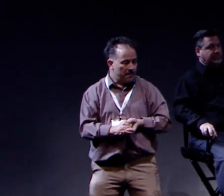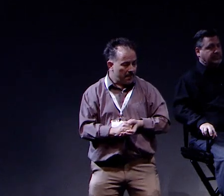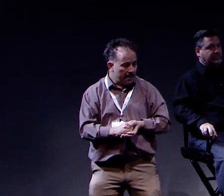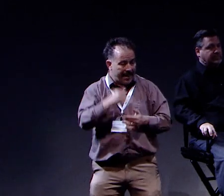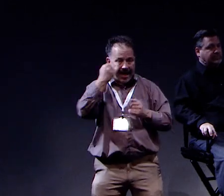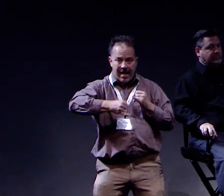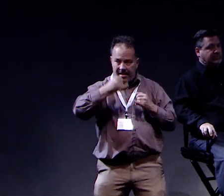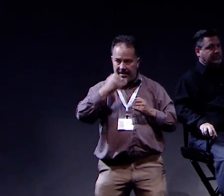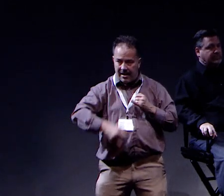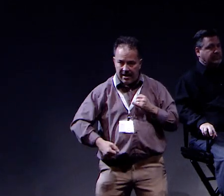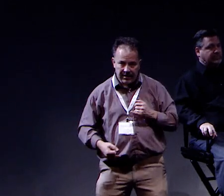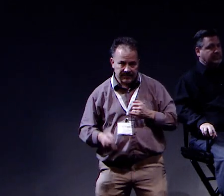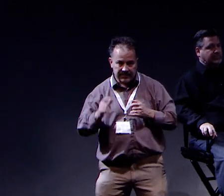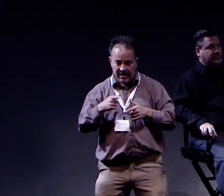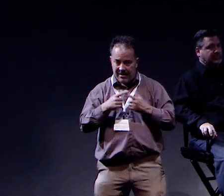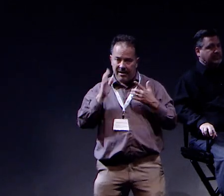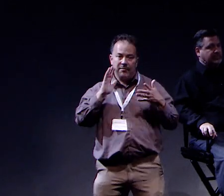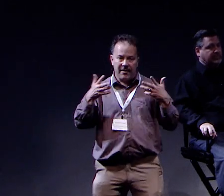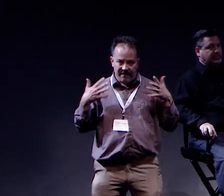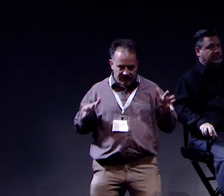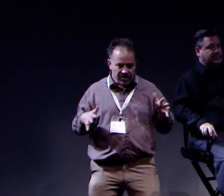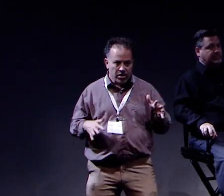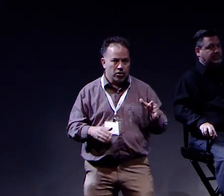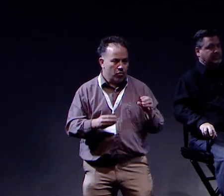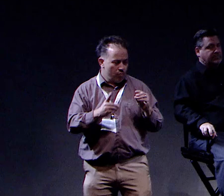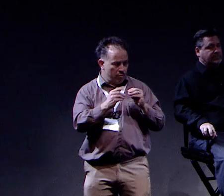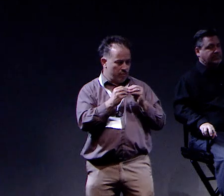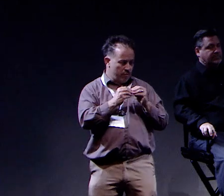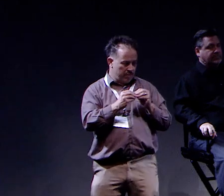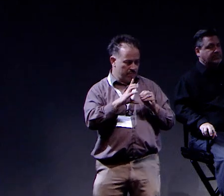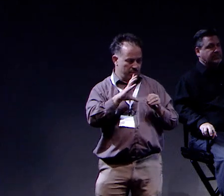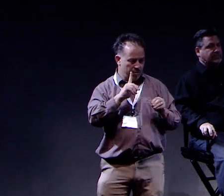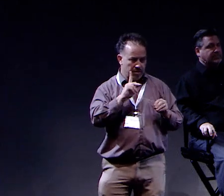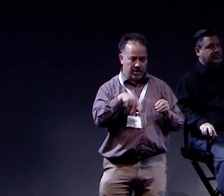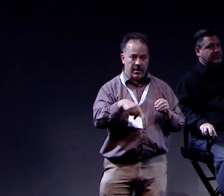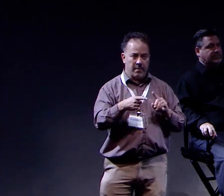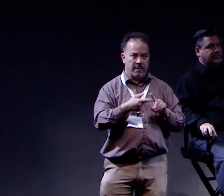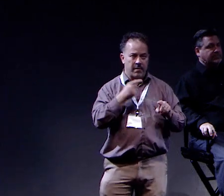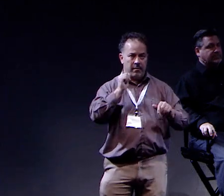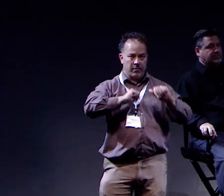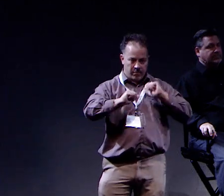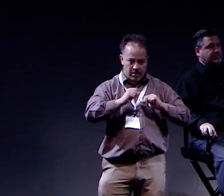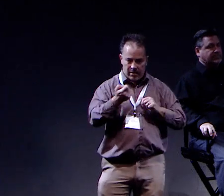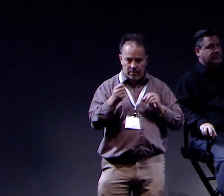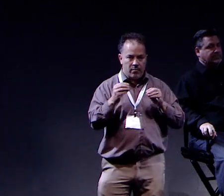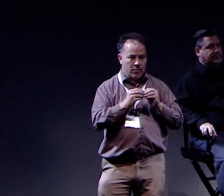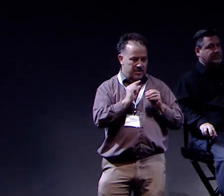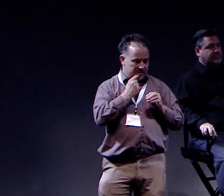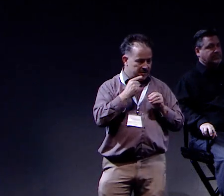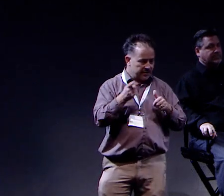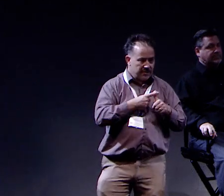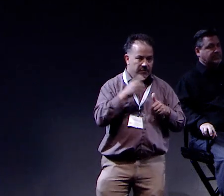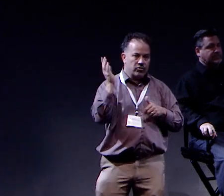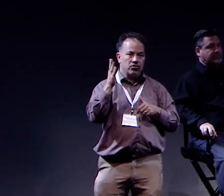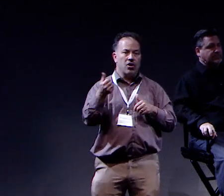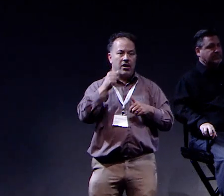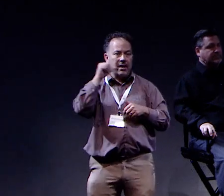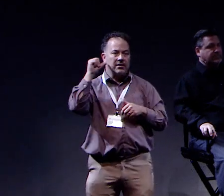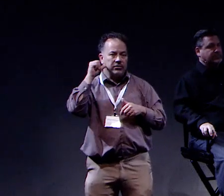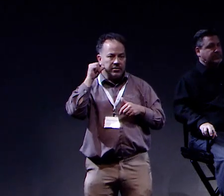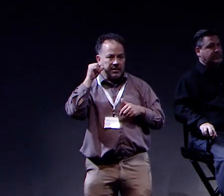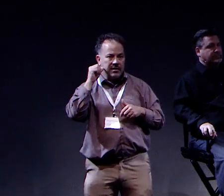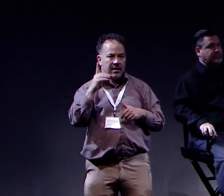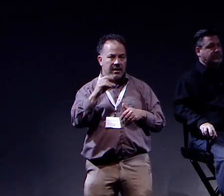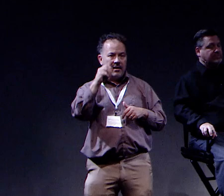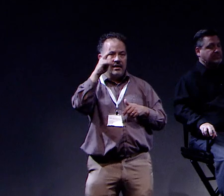And lastly, I'm going to wrap up with one more clip from the show on a more serious note. In the first talk yesterday,